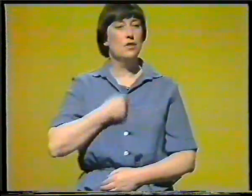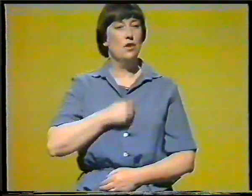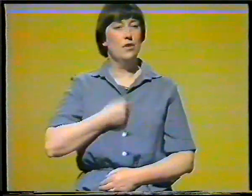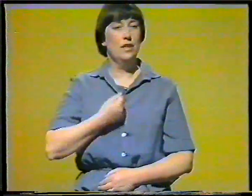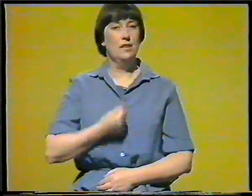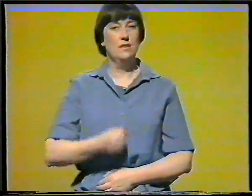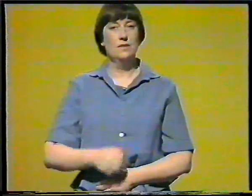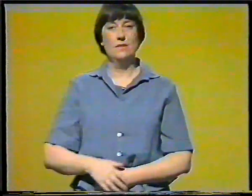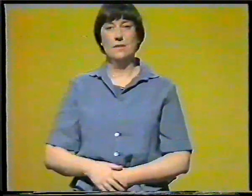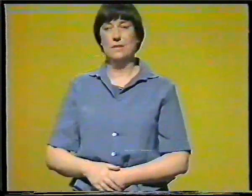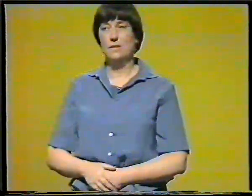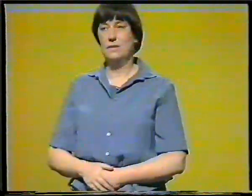Sorry.